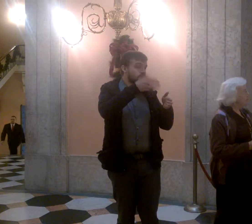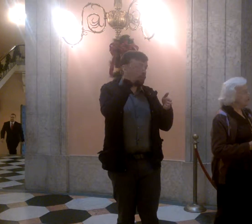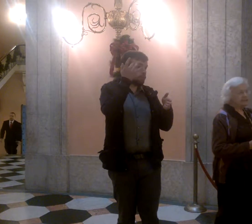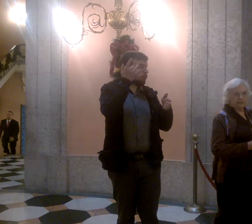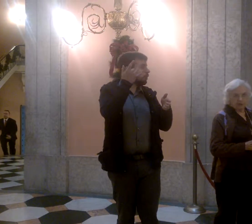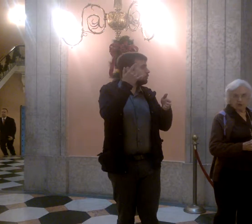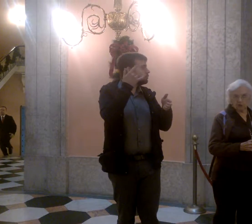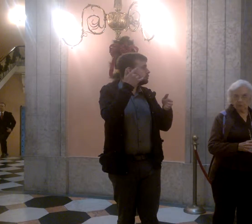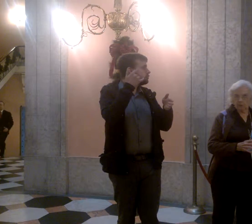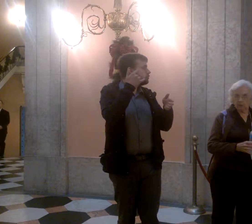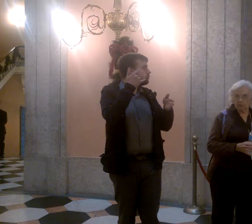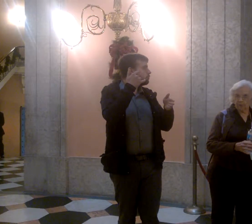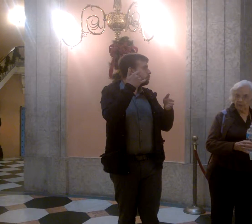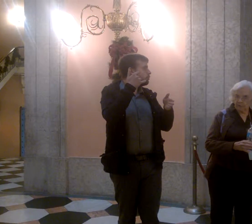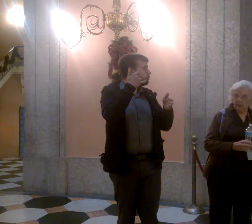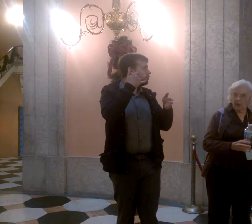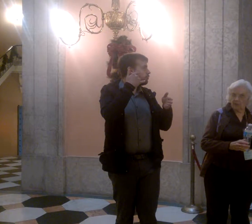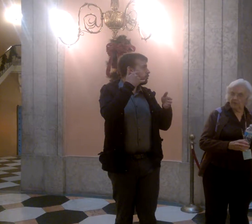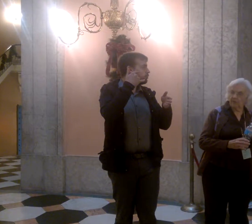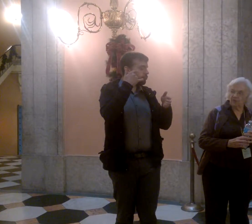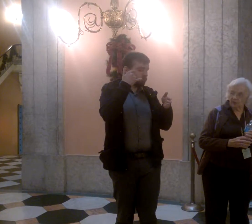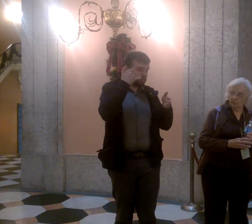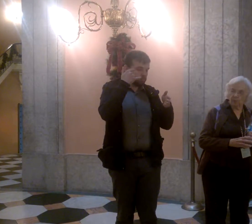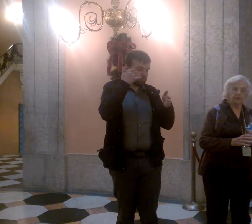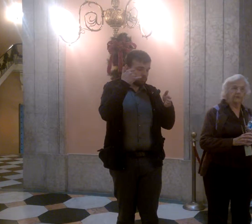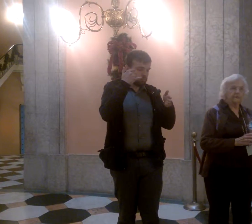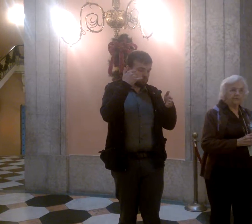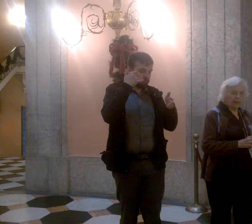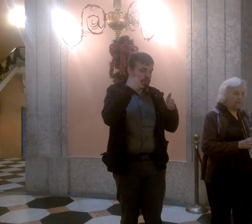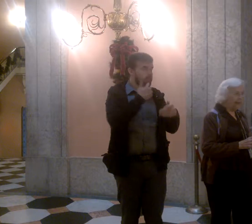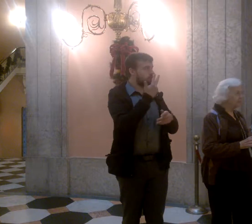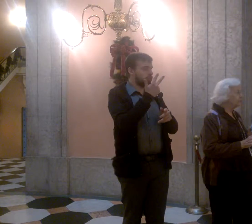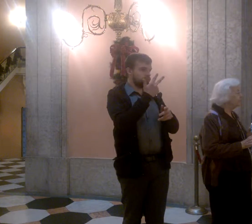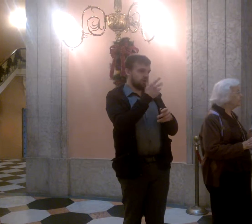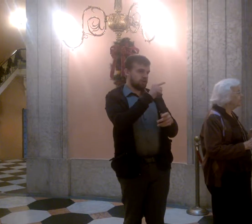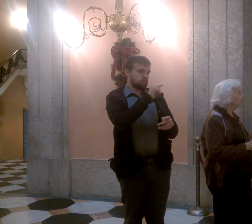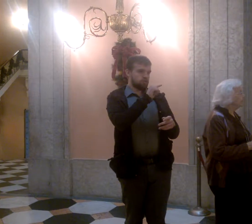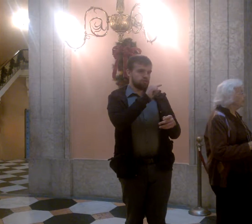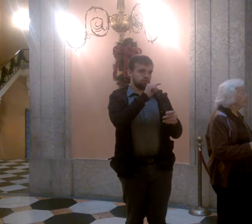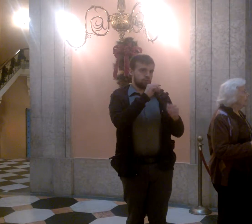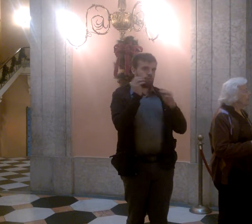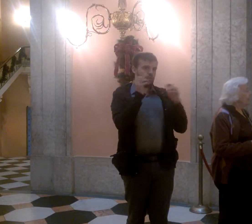Grant, McPherson, and Sherman were 3 of the generals in that battle.